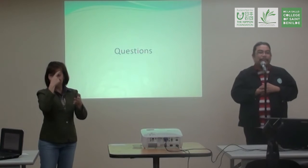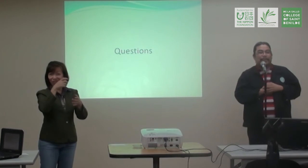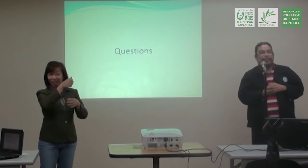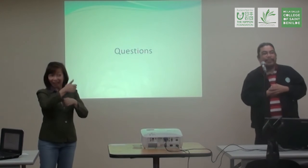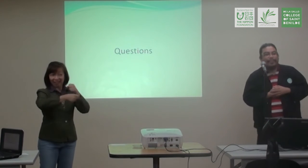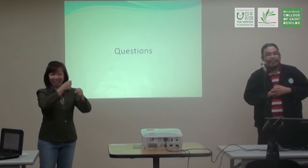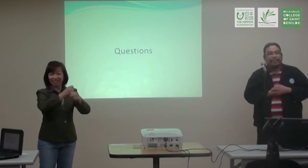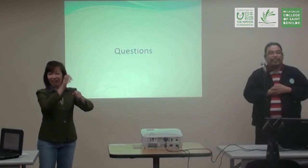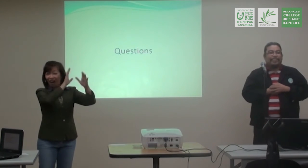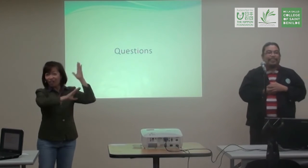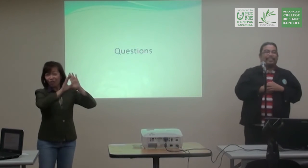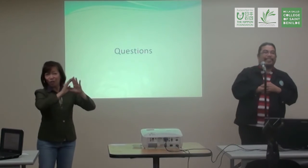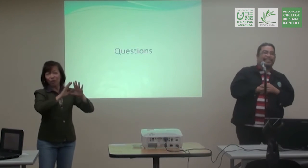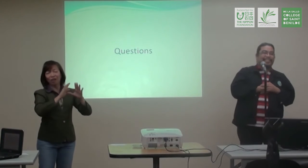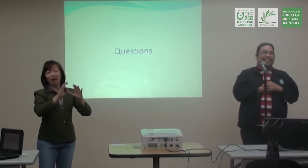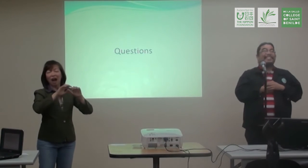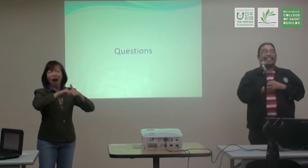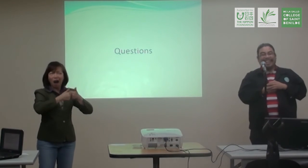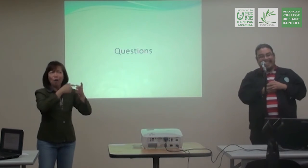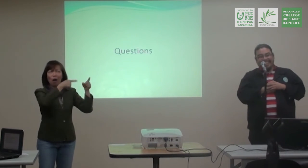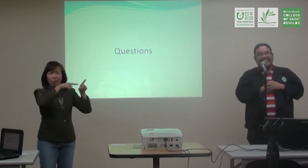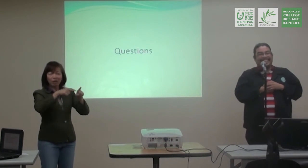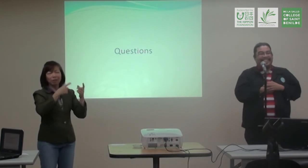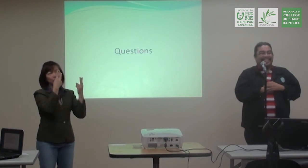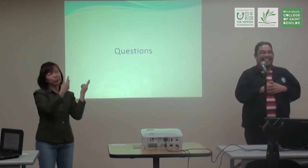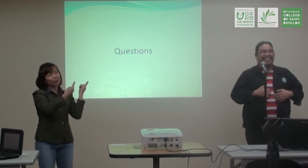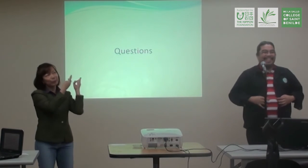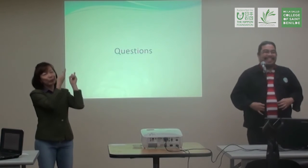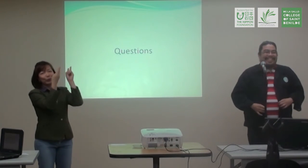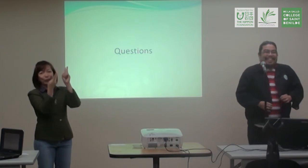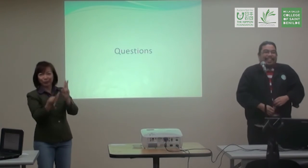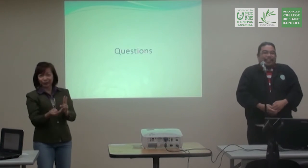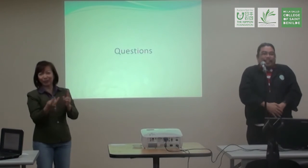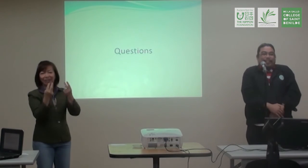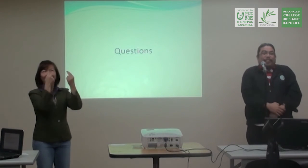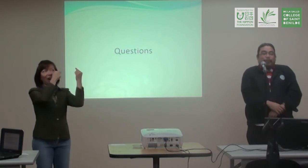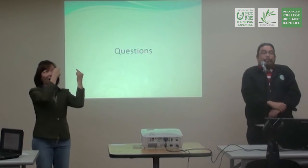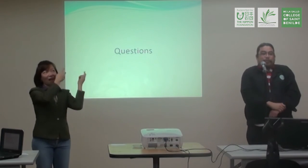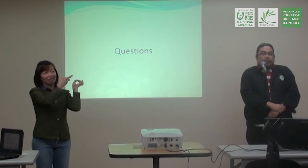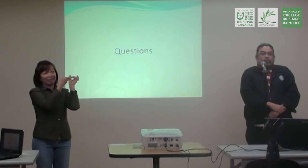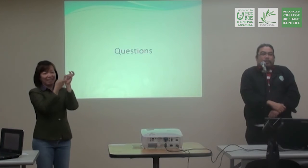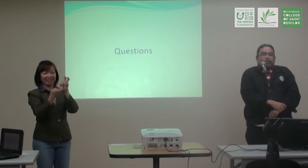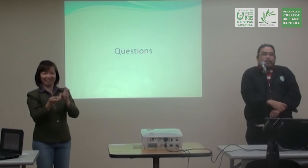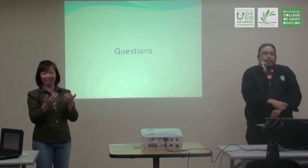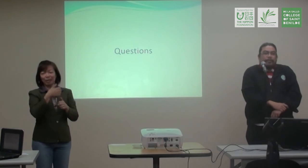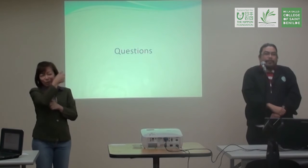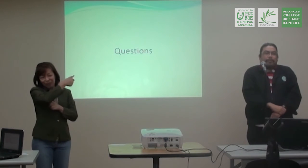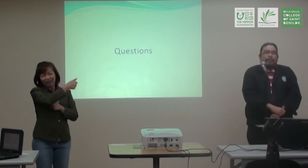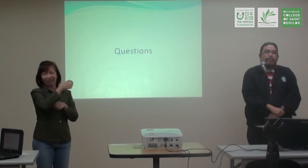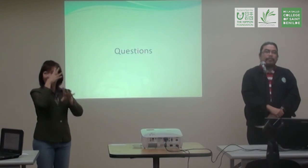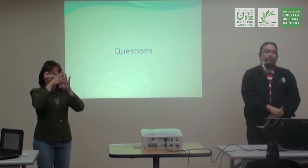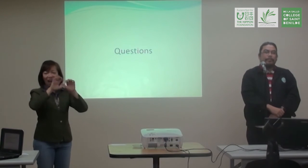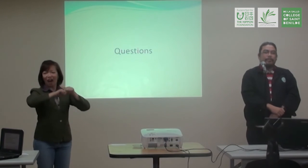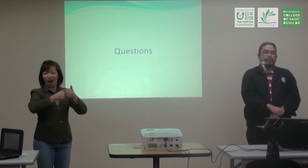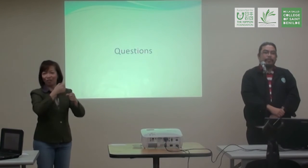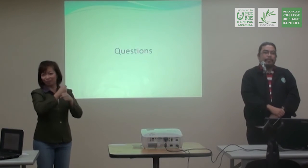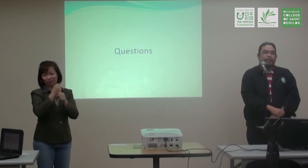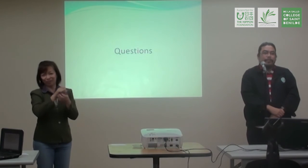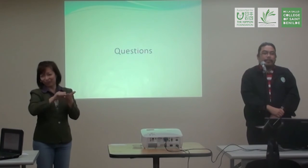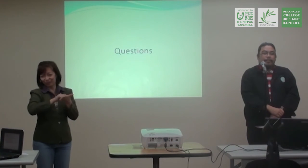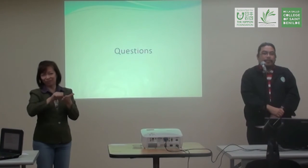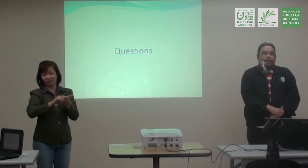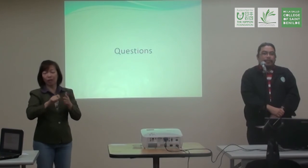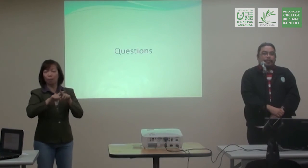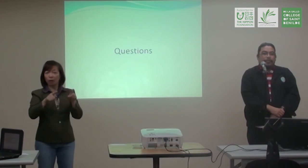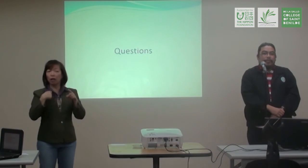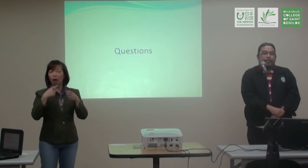what exactly happened? Okay, let's recall. Mga ganun, no? So interview. I don't know. So it's up to you. What I want would be